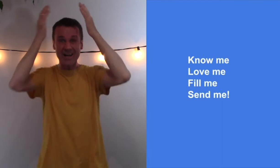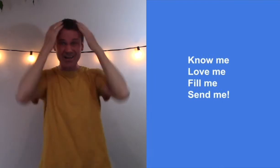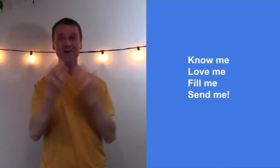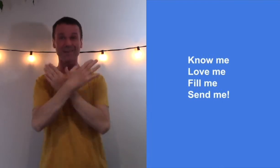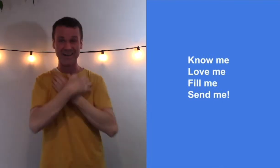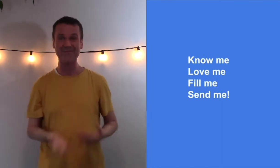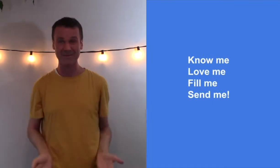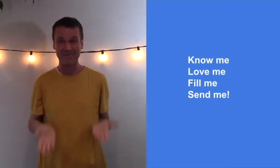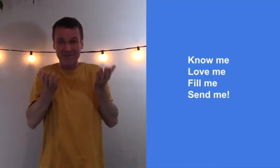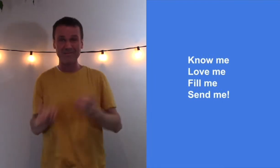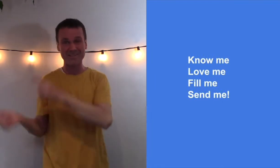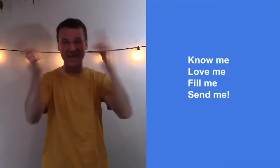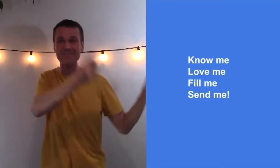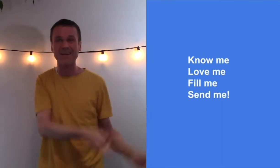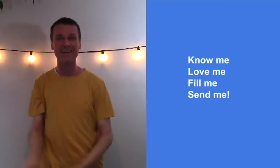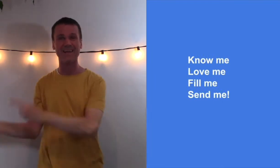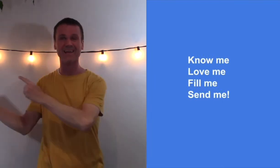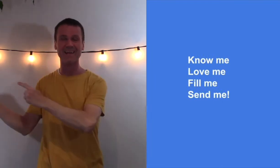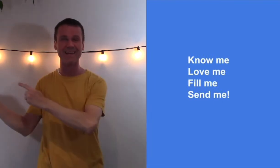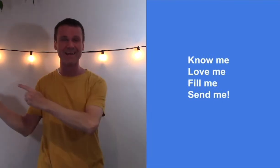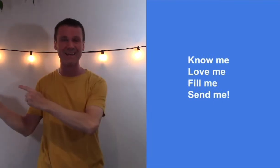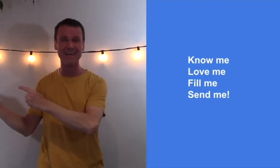Know me, love me, fill me, send me.